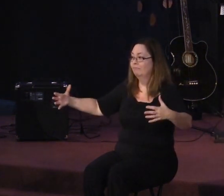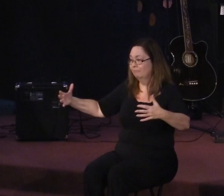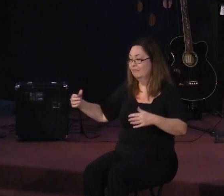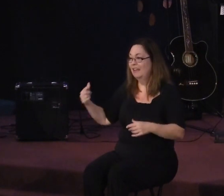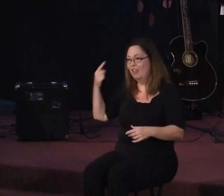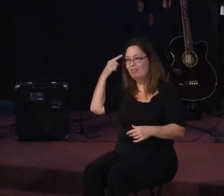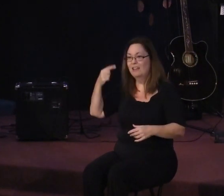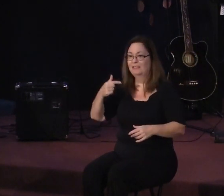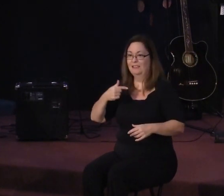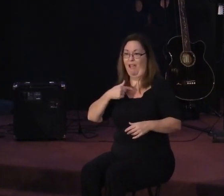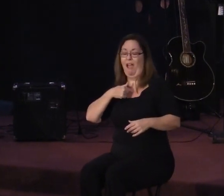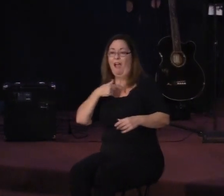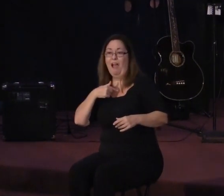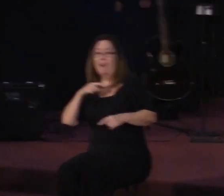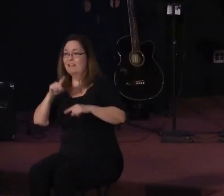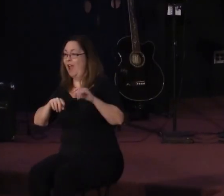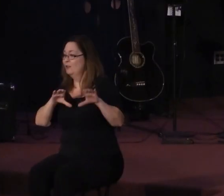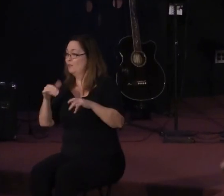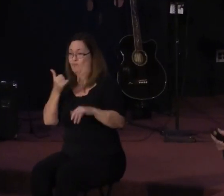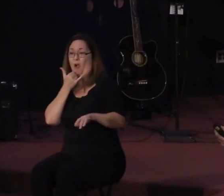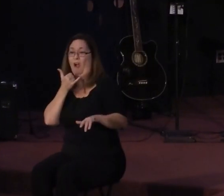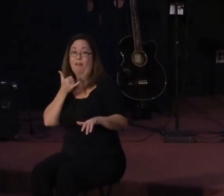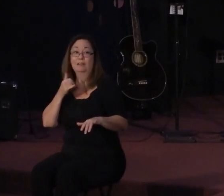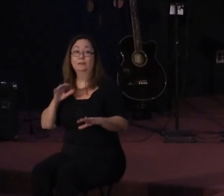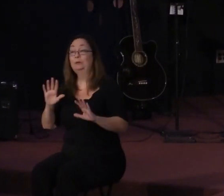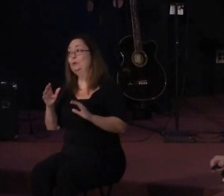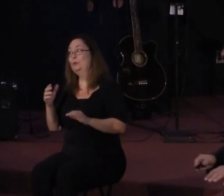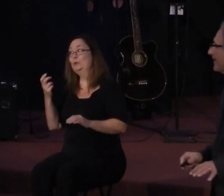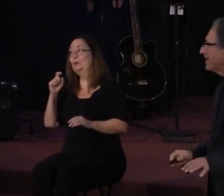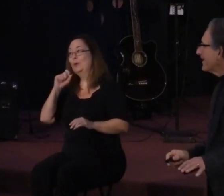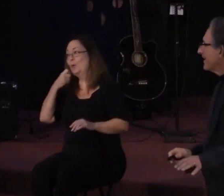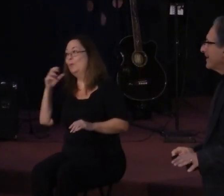He thinks that pap can't do any wrong. Oh, boy.